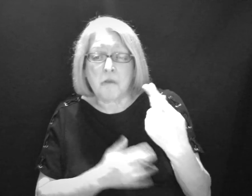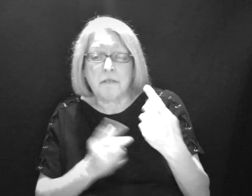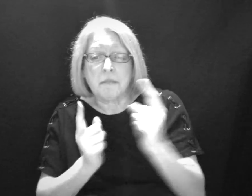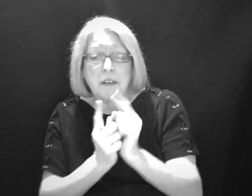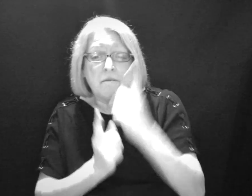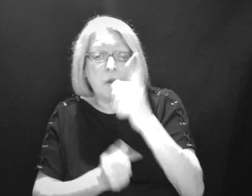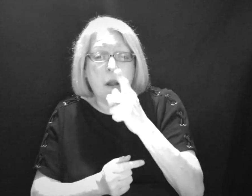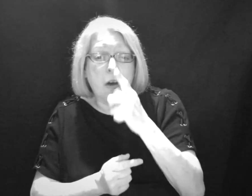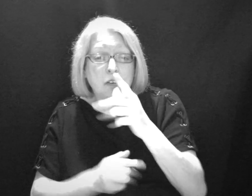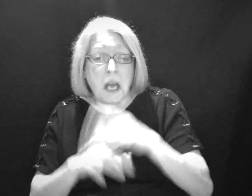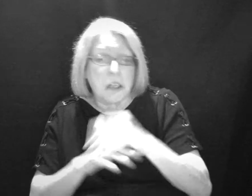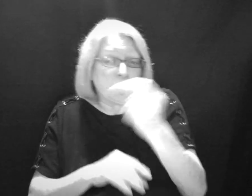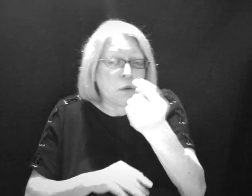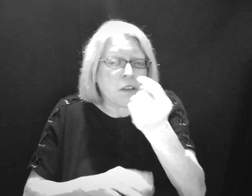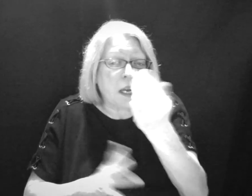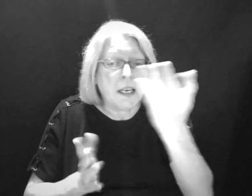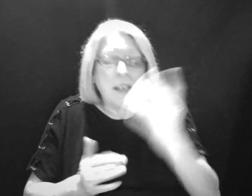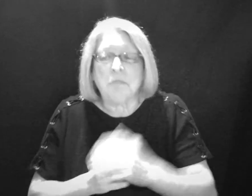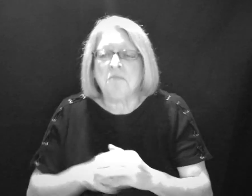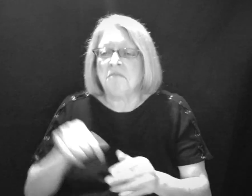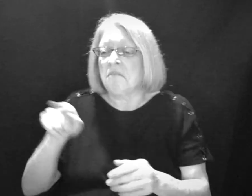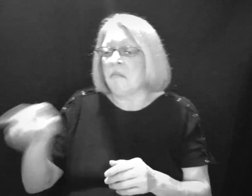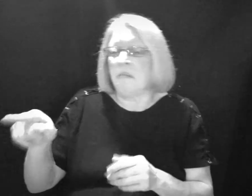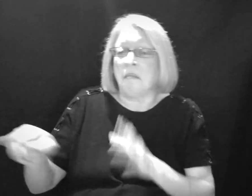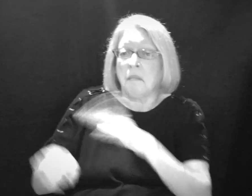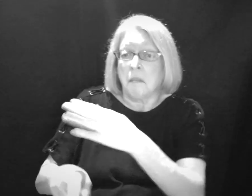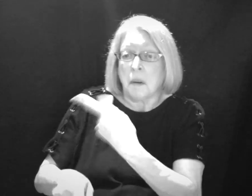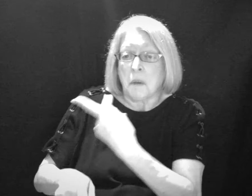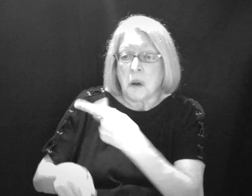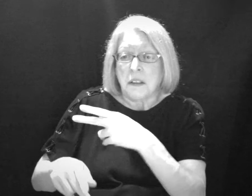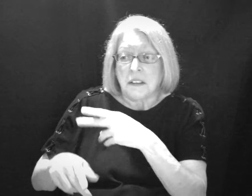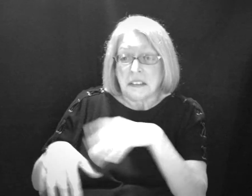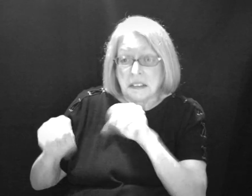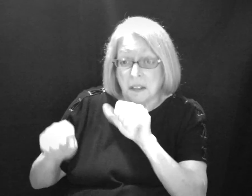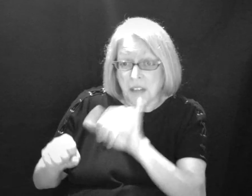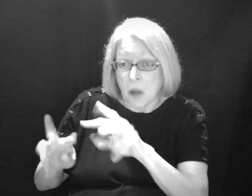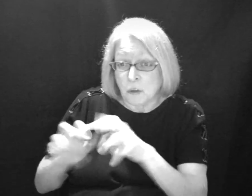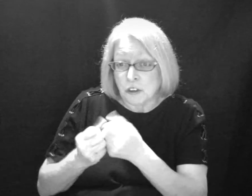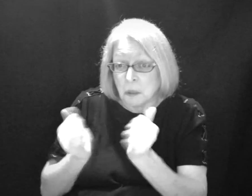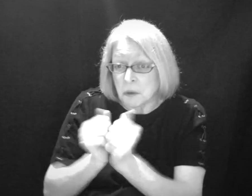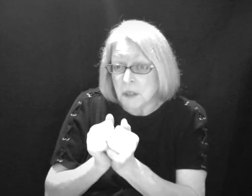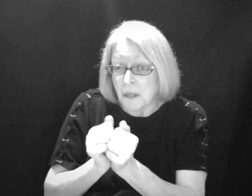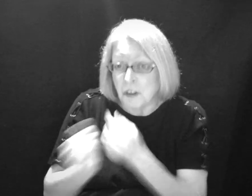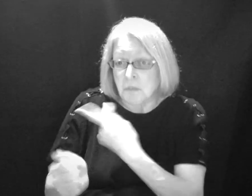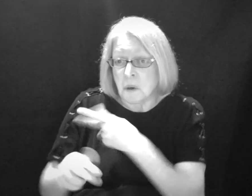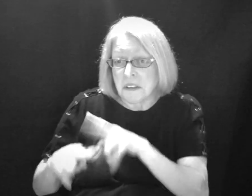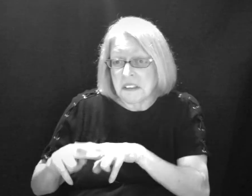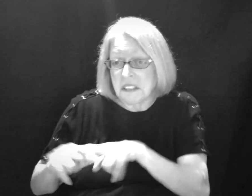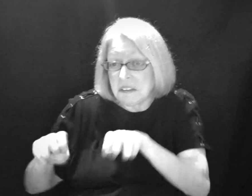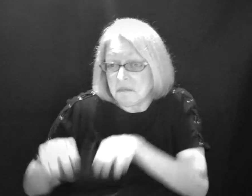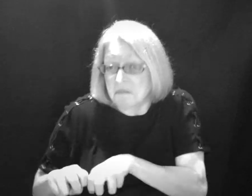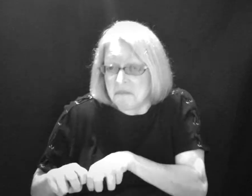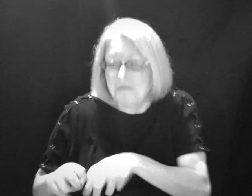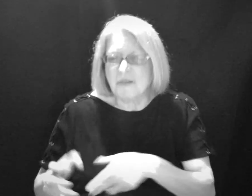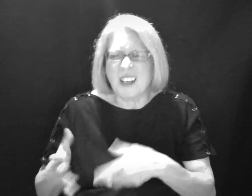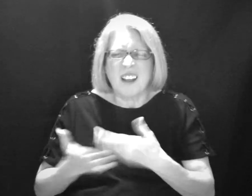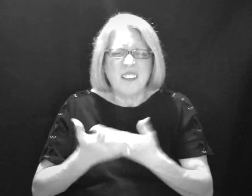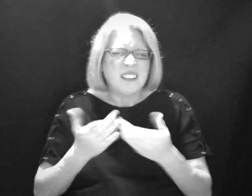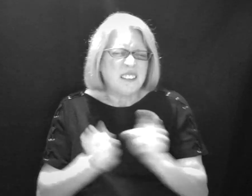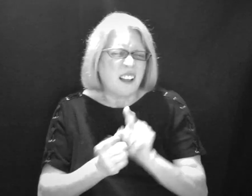And now we can go to Settings and Google Fonts. And we need to remember what this is